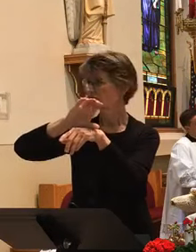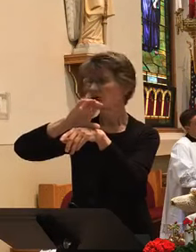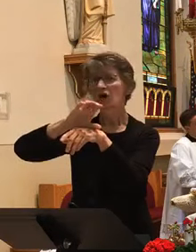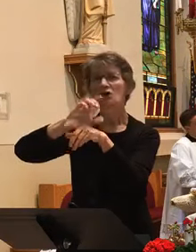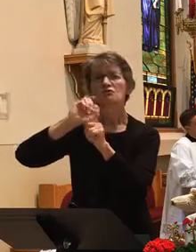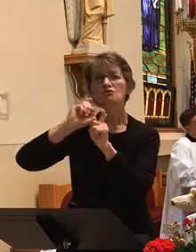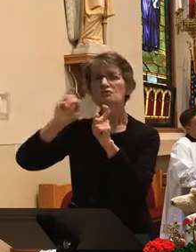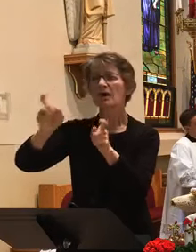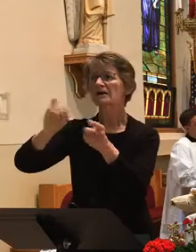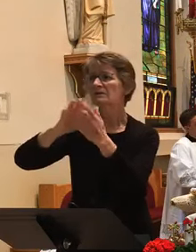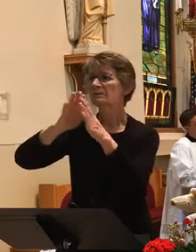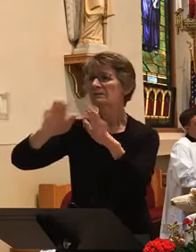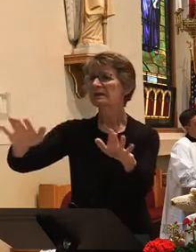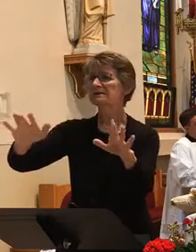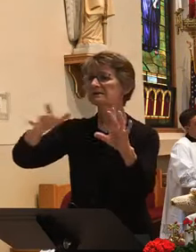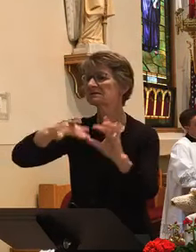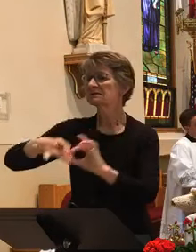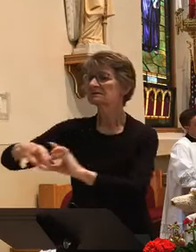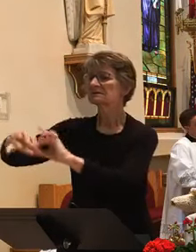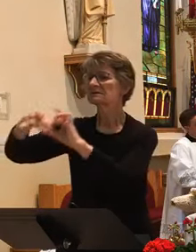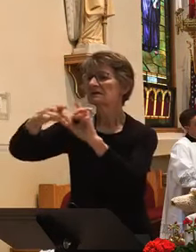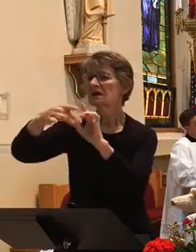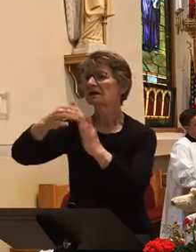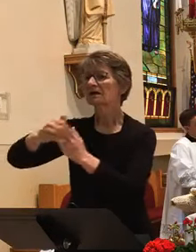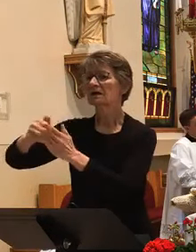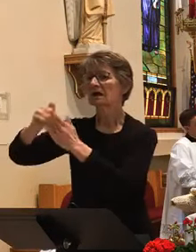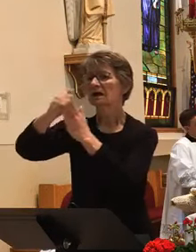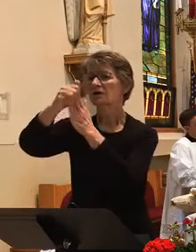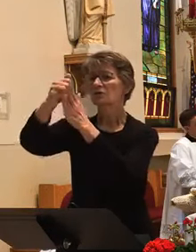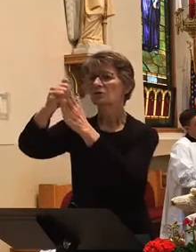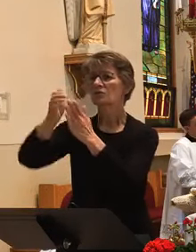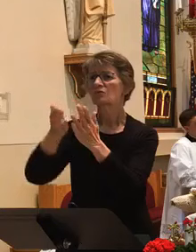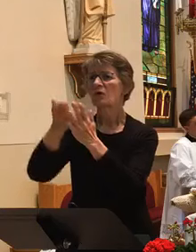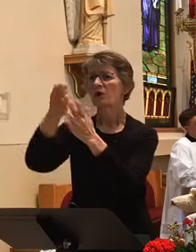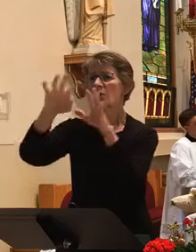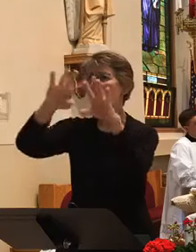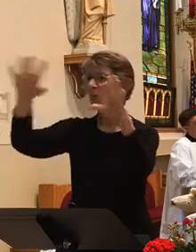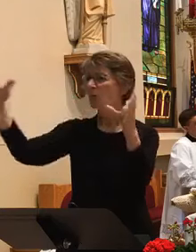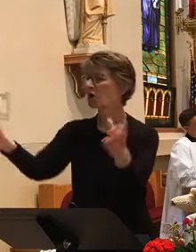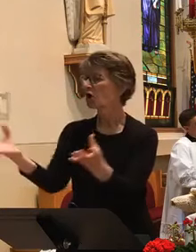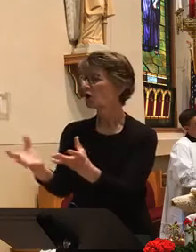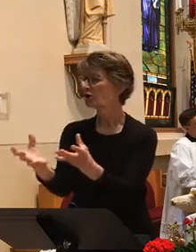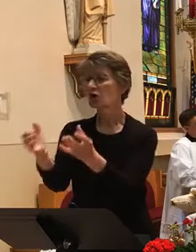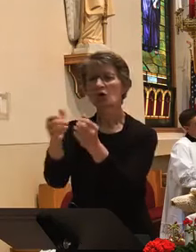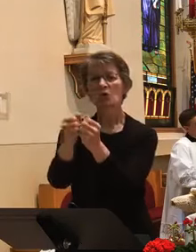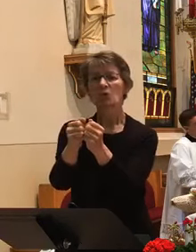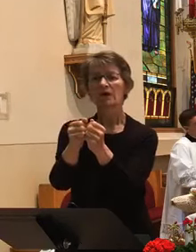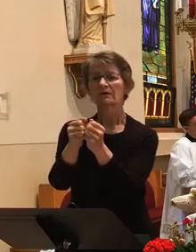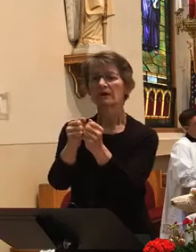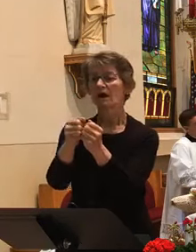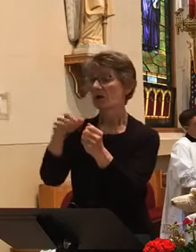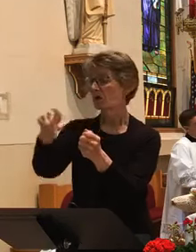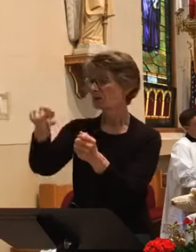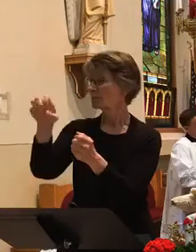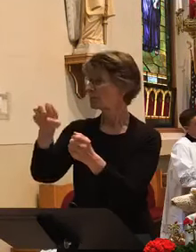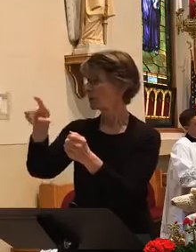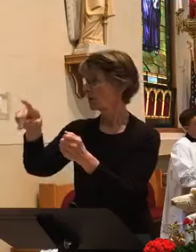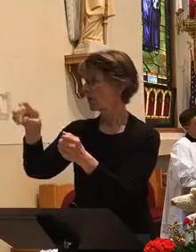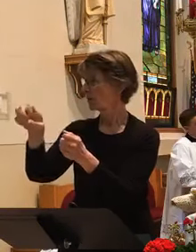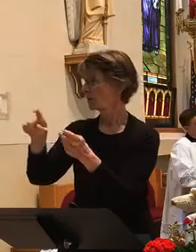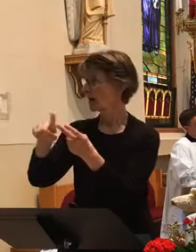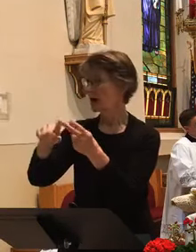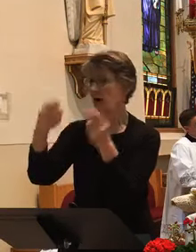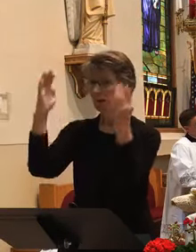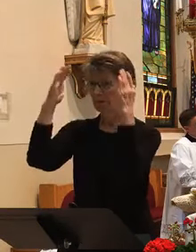her peace, to guard, unite, and govern her throughout the whole world, together with your servant Francis, our Pope, and John,